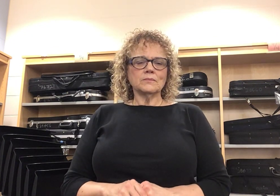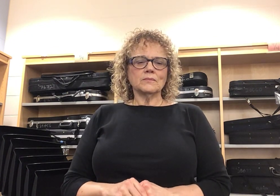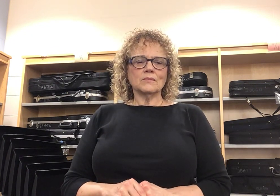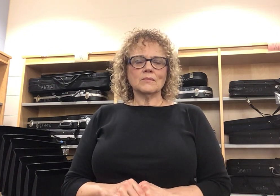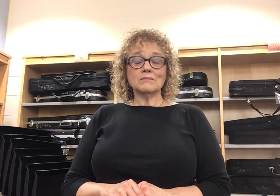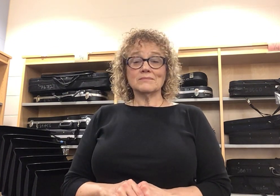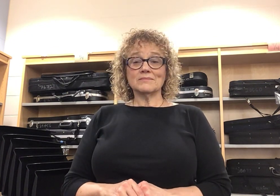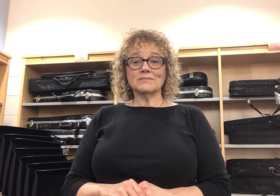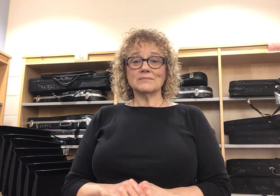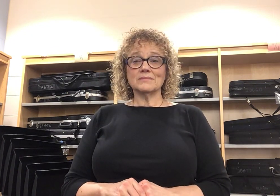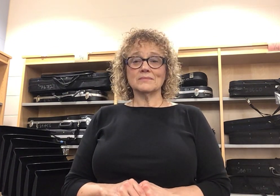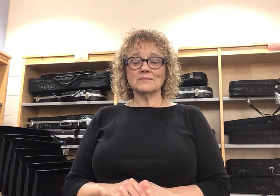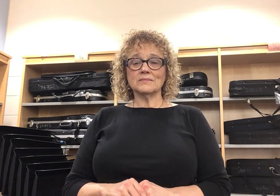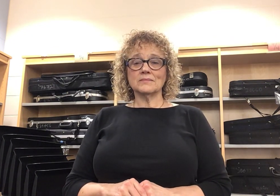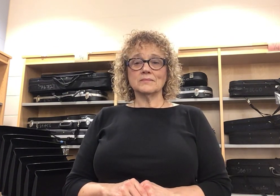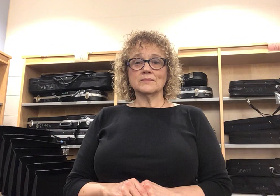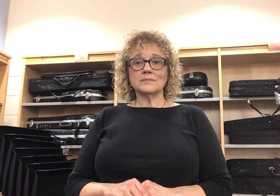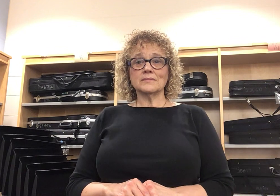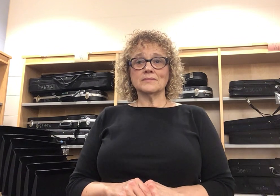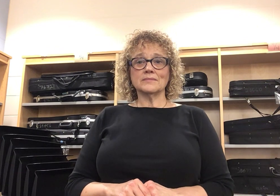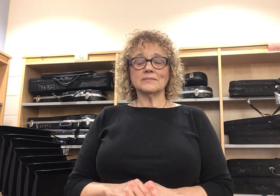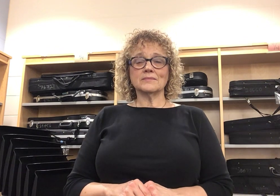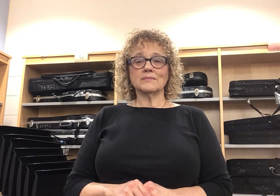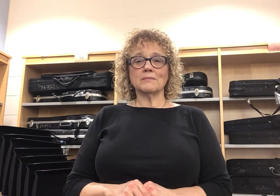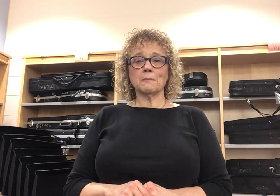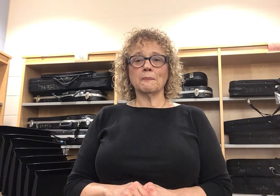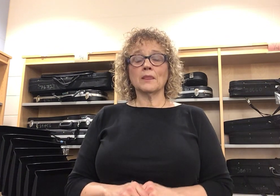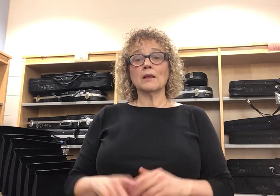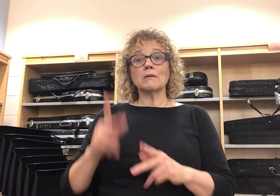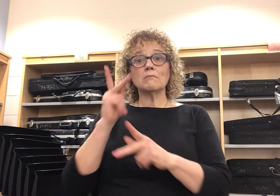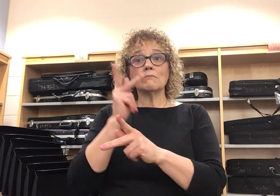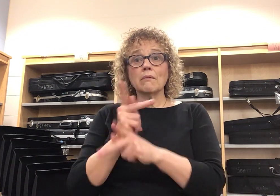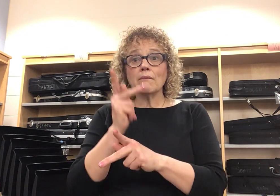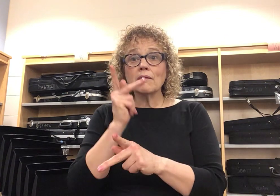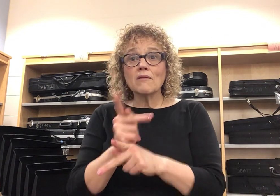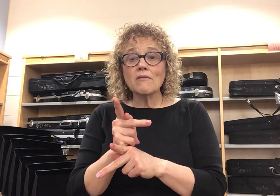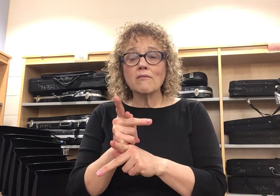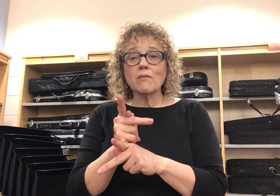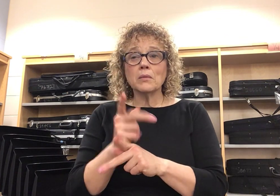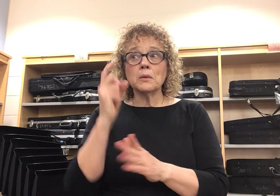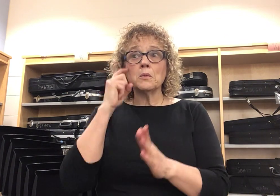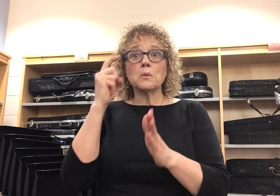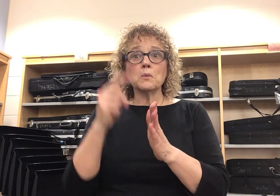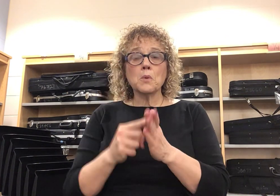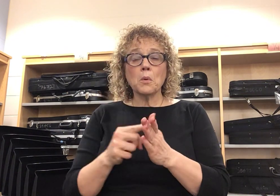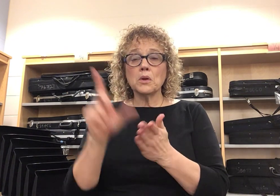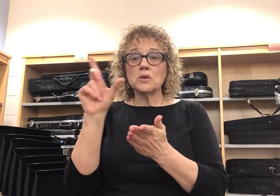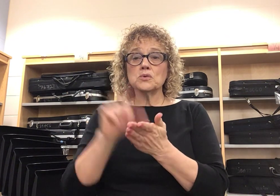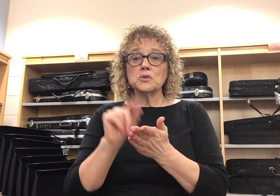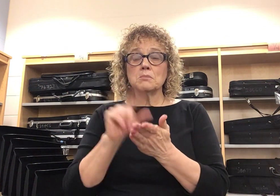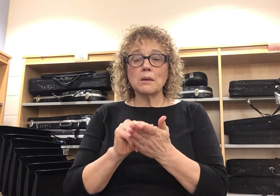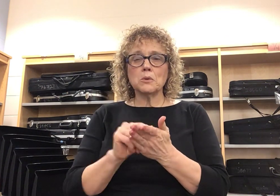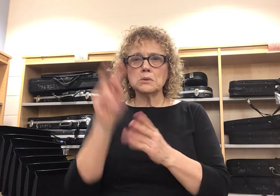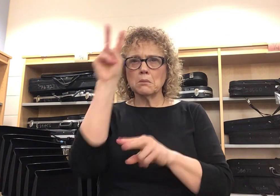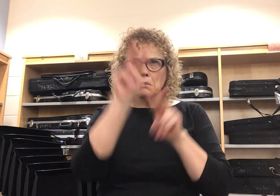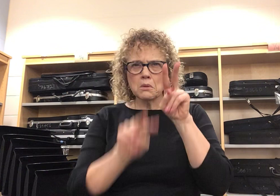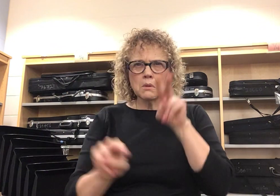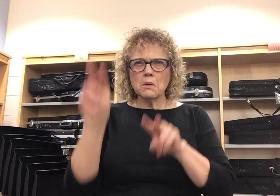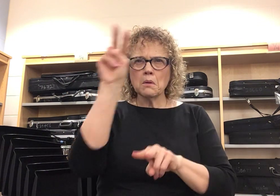And you need to pay careful attention to what this newspaper looks like. I think sometimes we take for granted what a newspaper looks